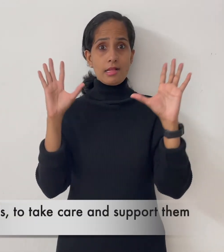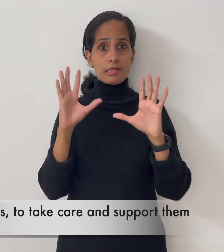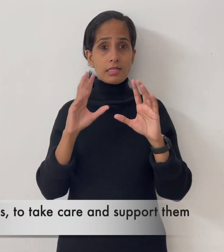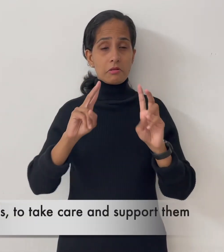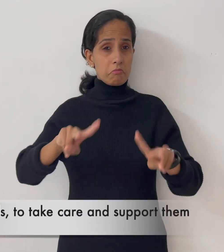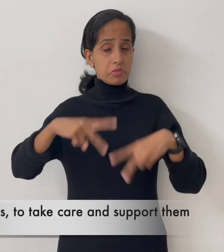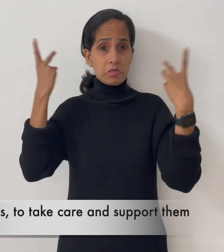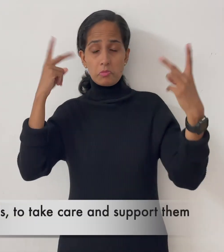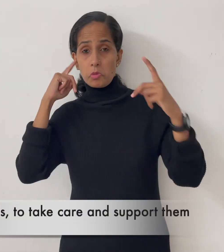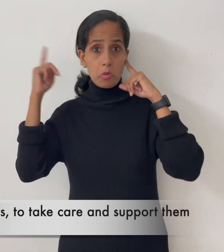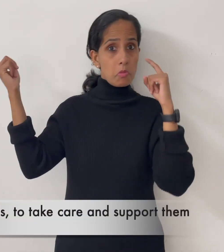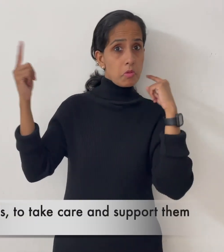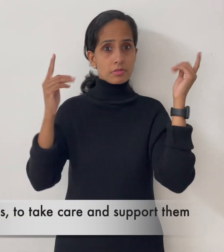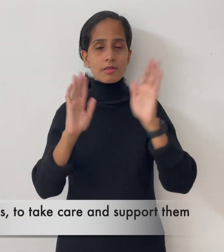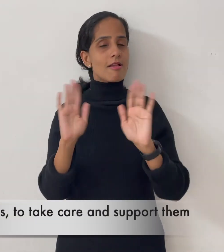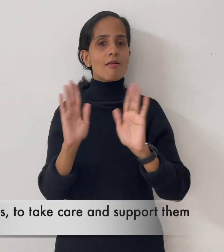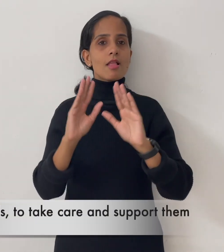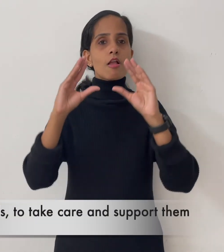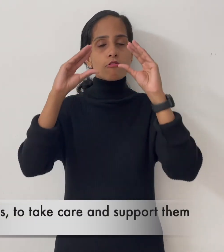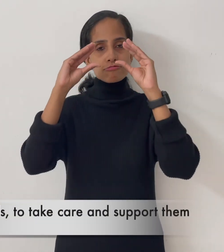banging sounds,